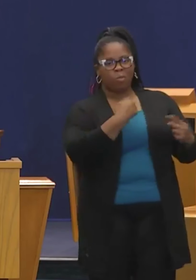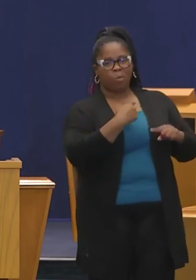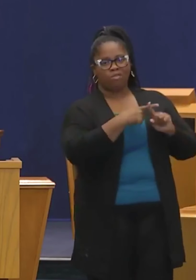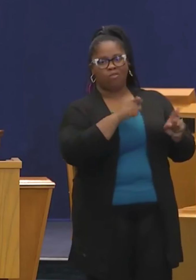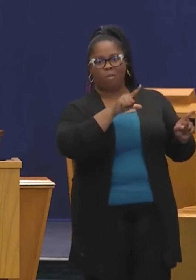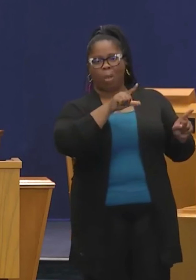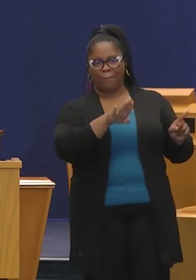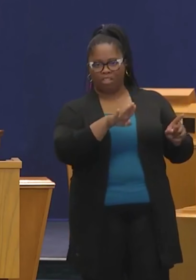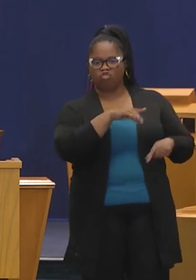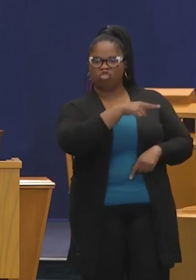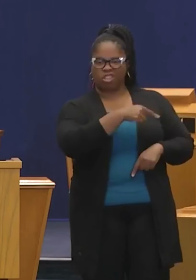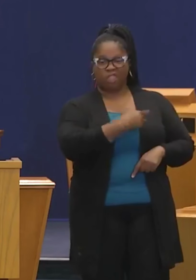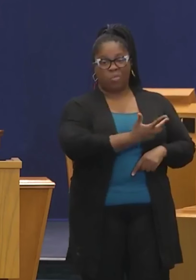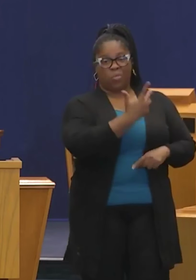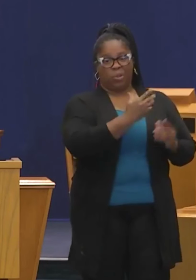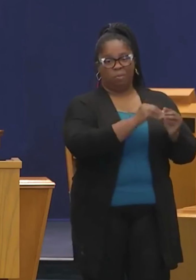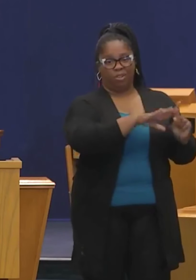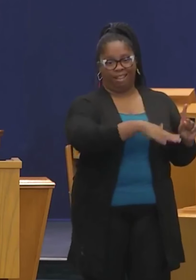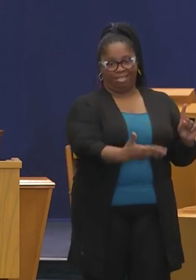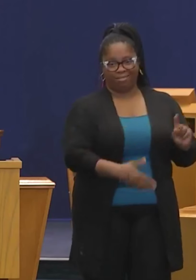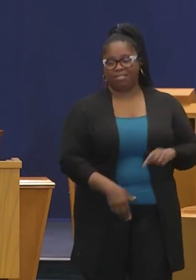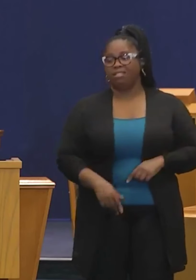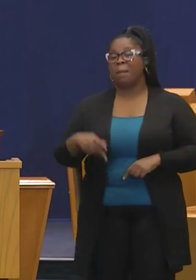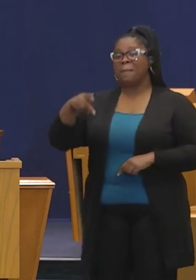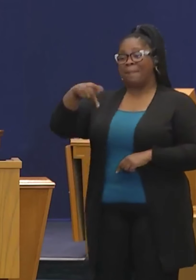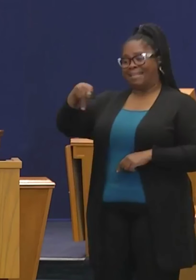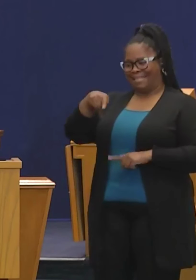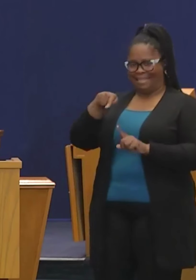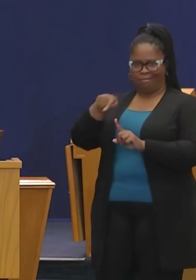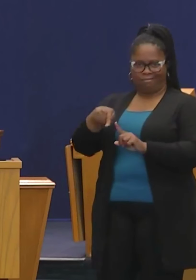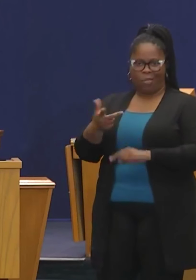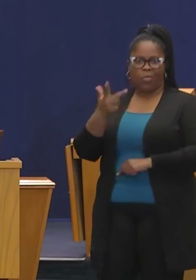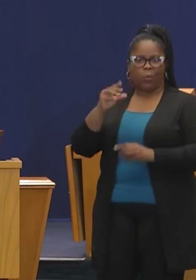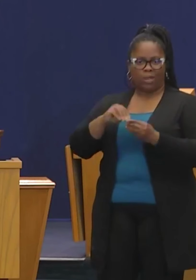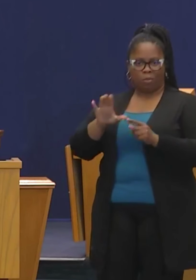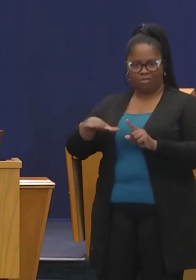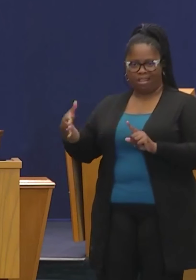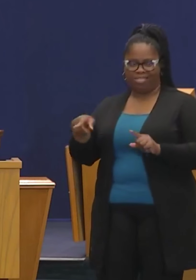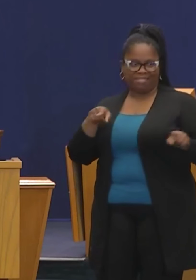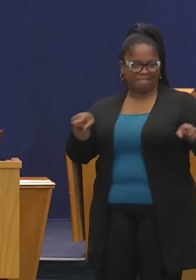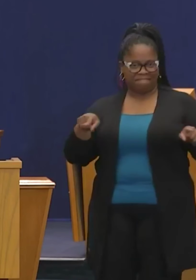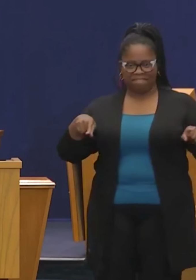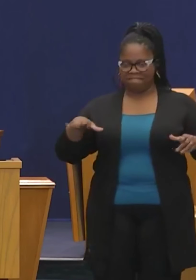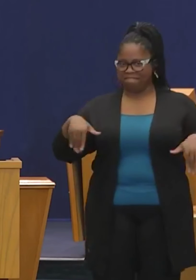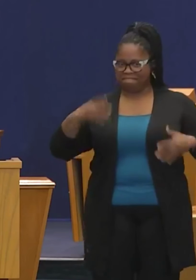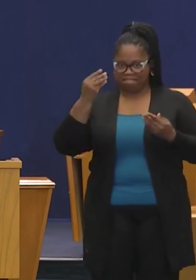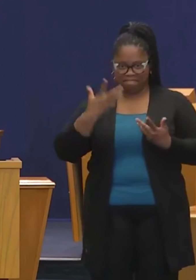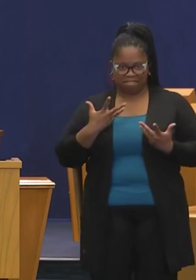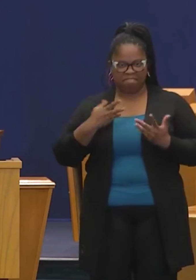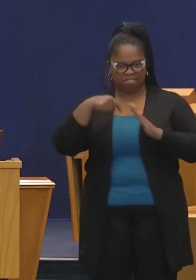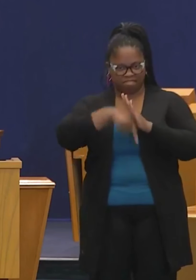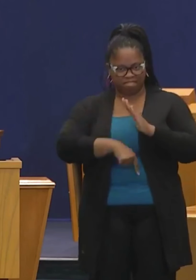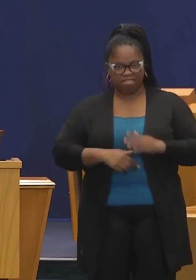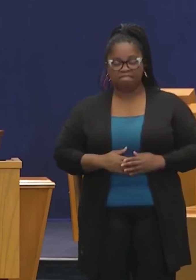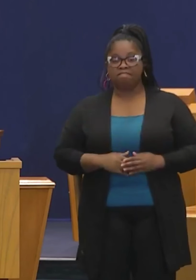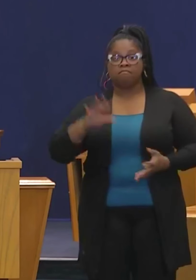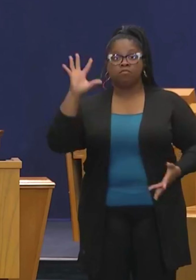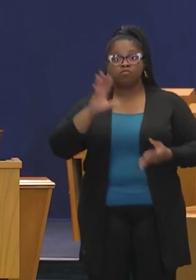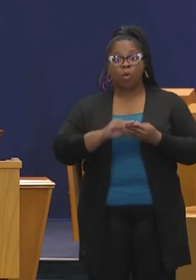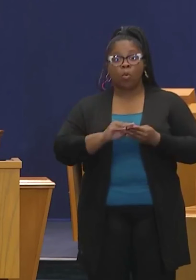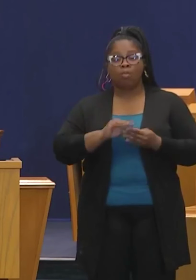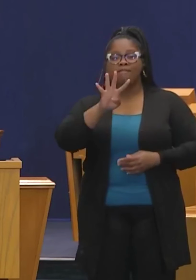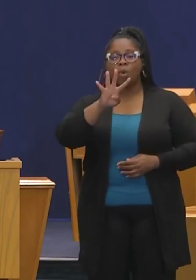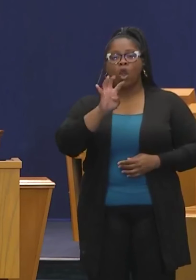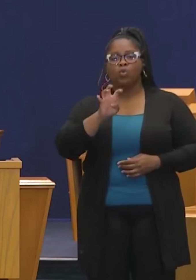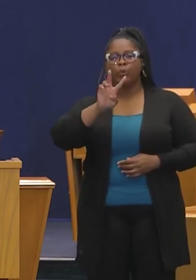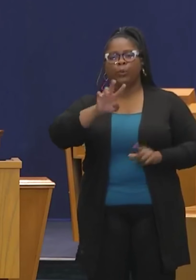additional deaths, and the city of Pasadena, also with 3 additional deaths. This brings the total number of deaths to